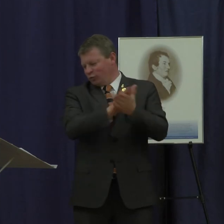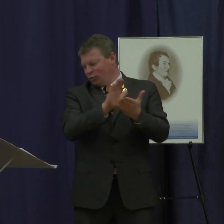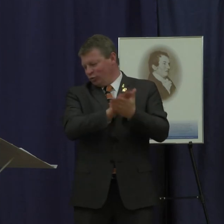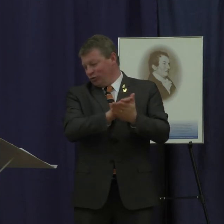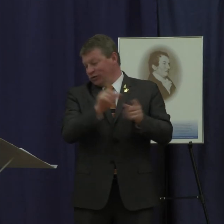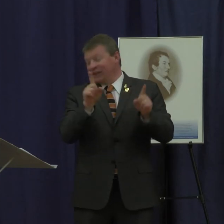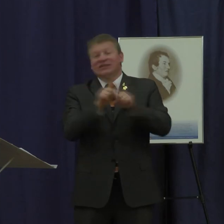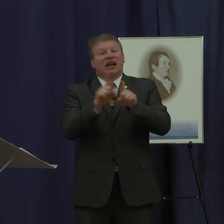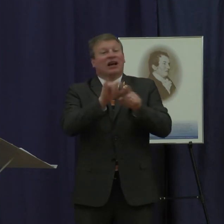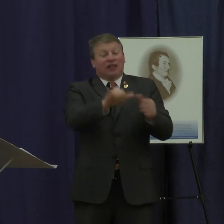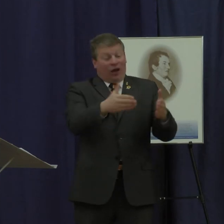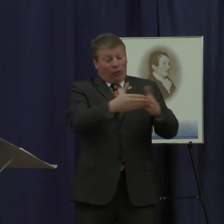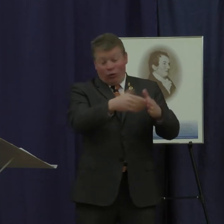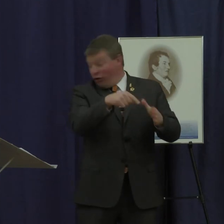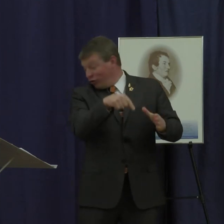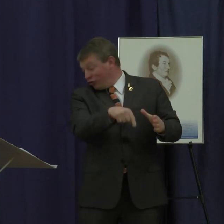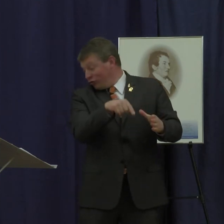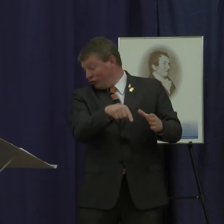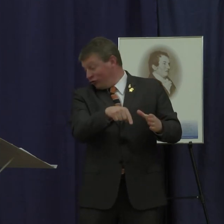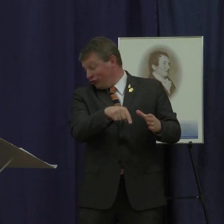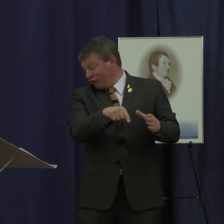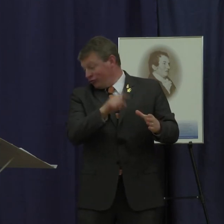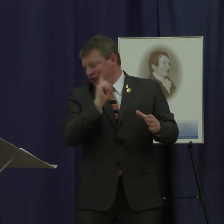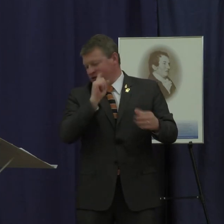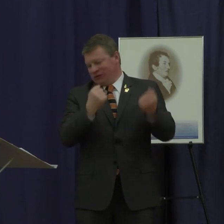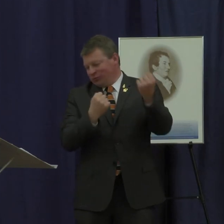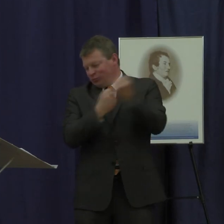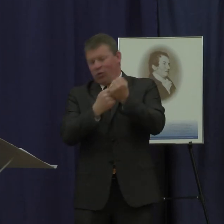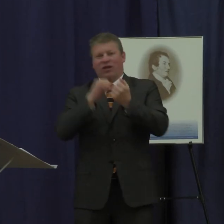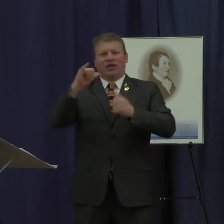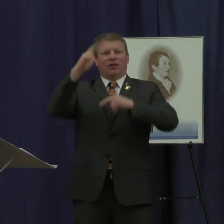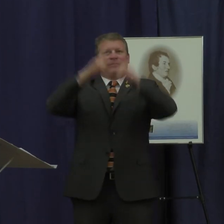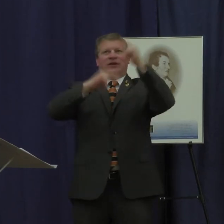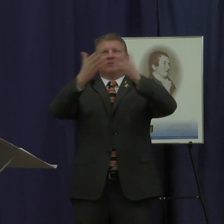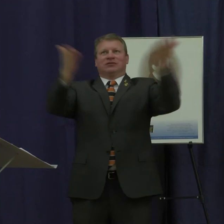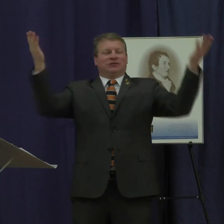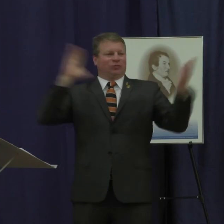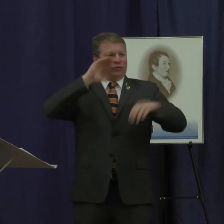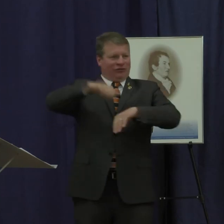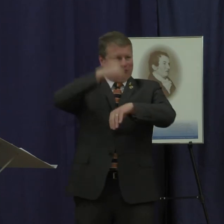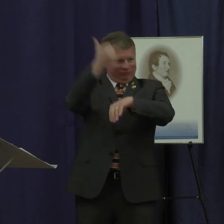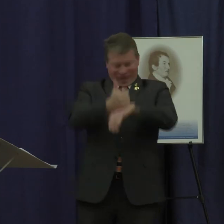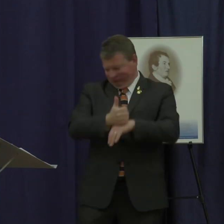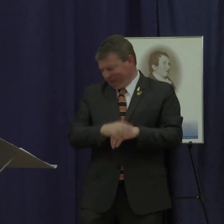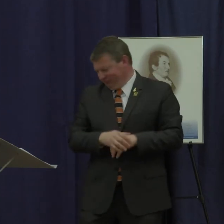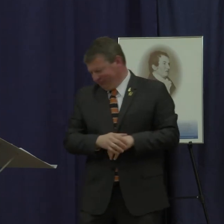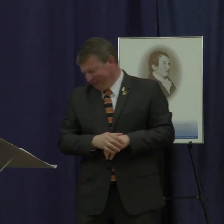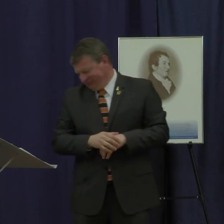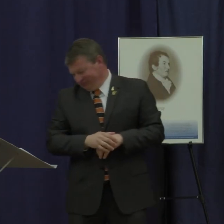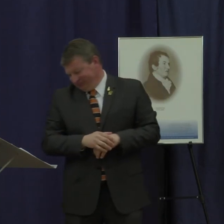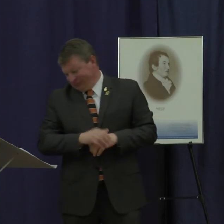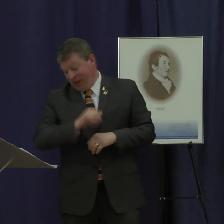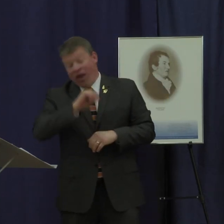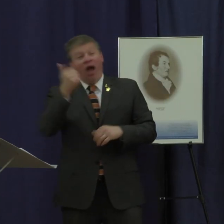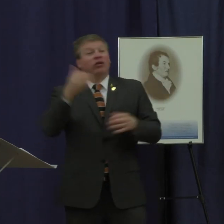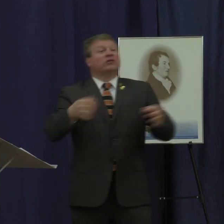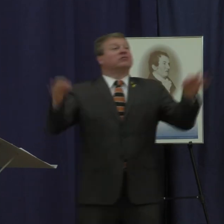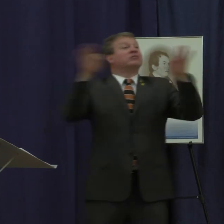We should here consecrate ourselves to supporting the work of the school, just as this cornerstone is to support the